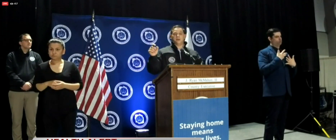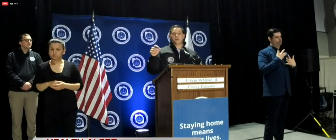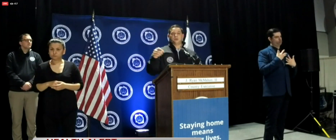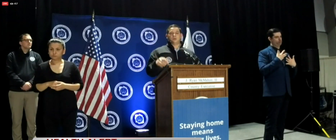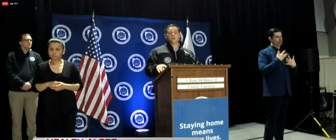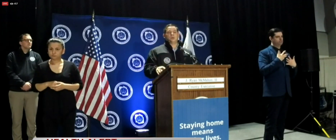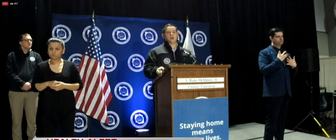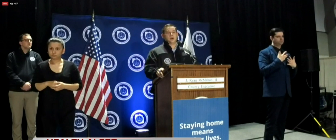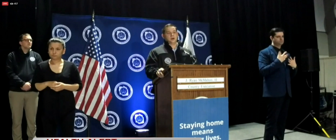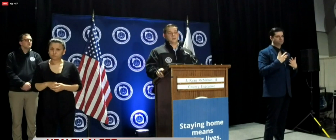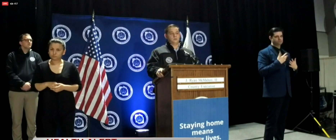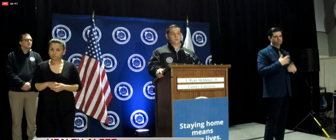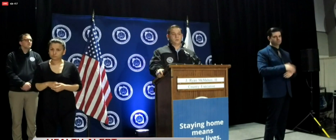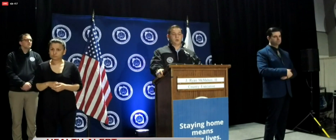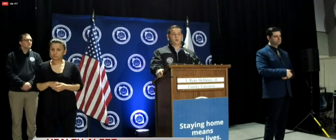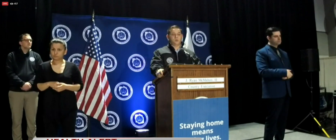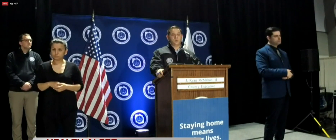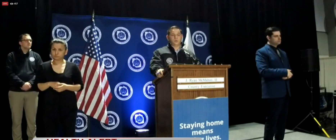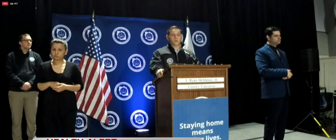level, Andrew.